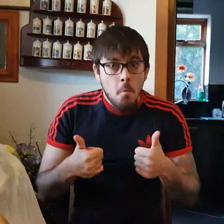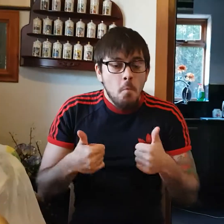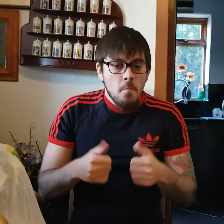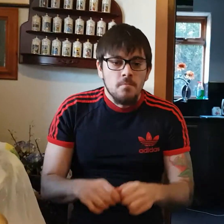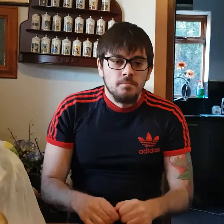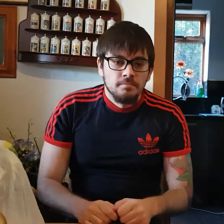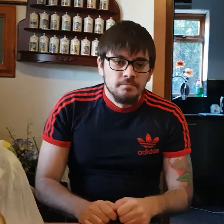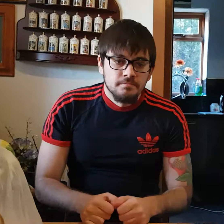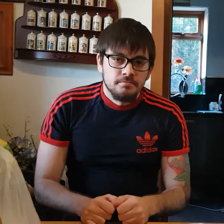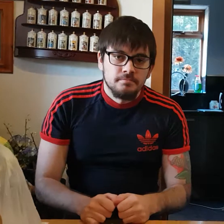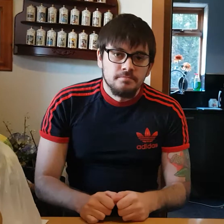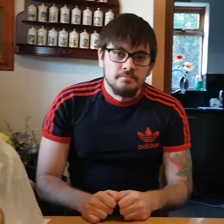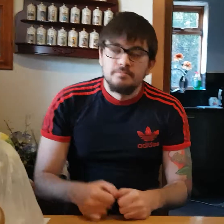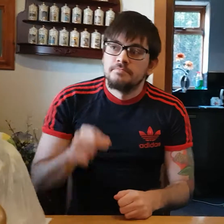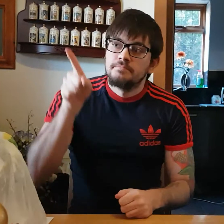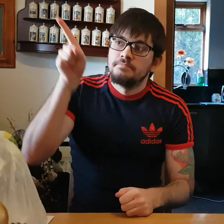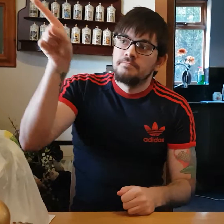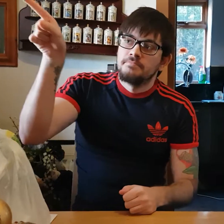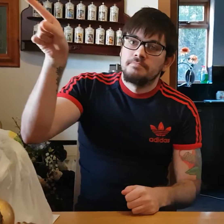really focused.